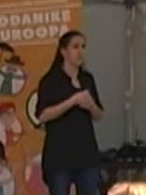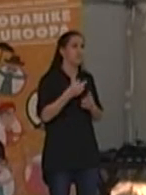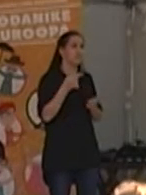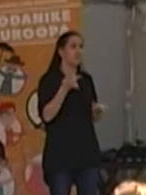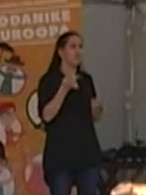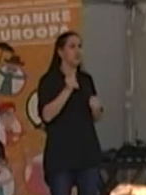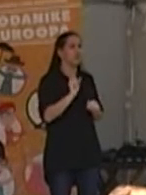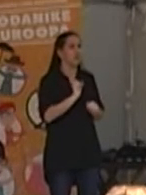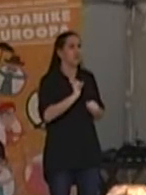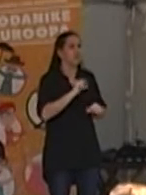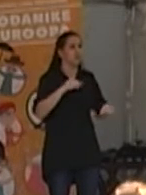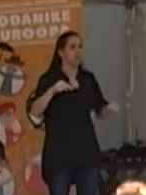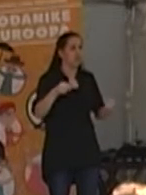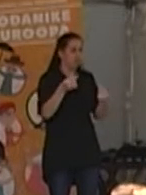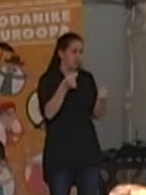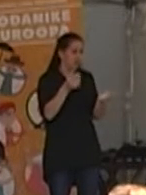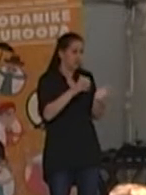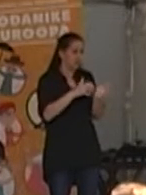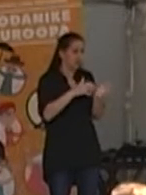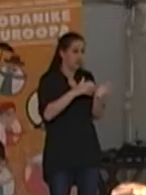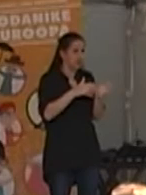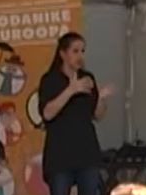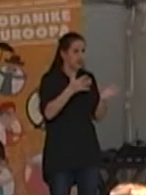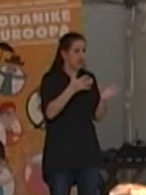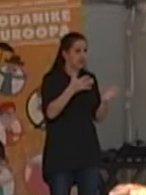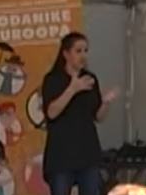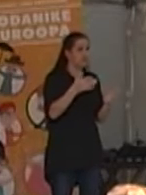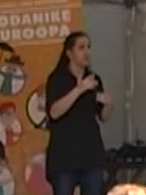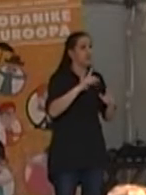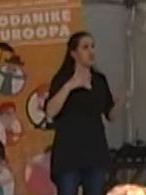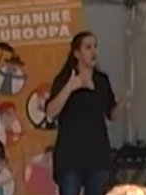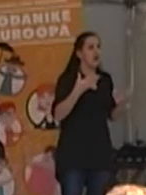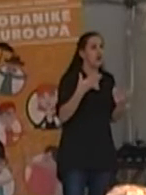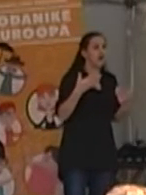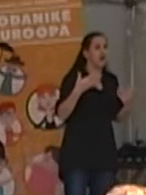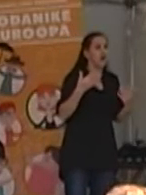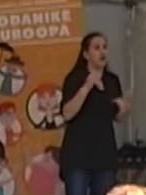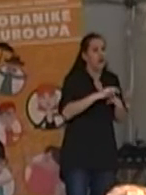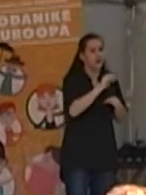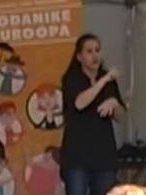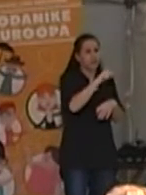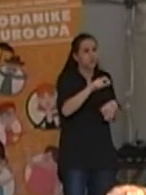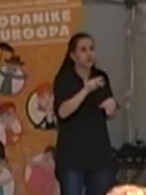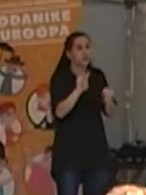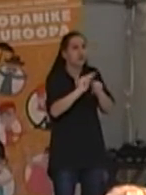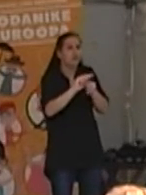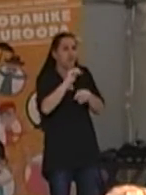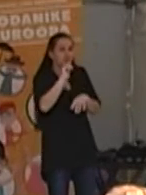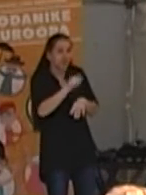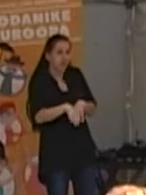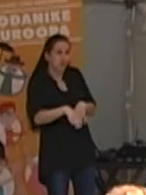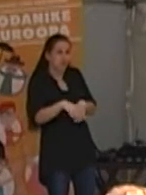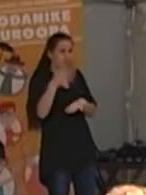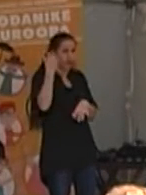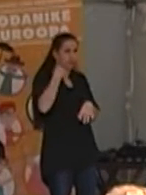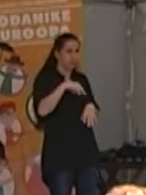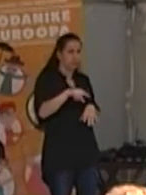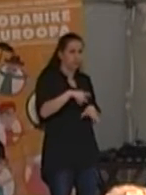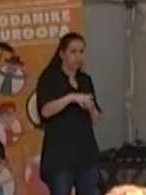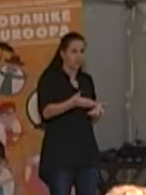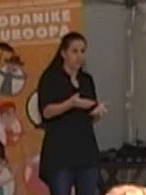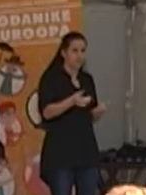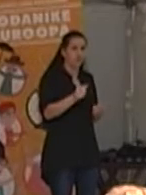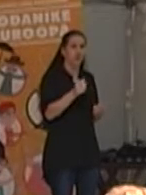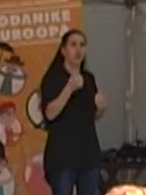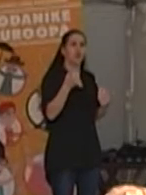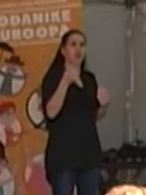that healthy people, no, unhealthy people are not getting the treatment they used to get anymore? I mean, are you aware that the